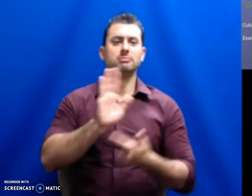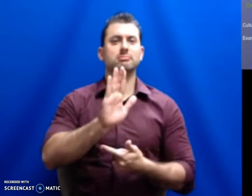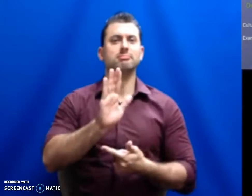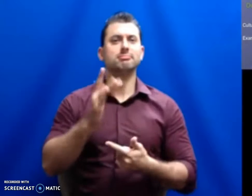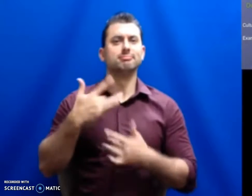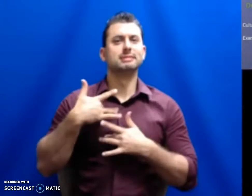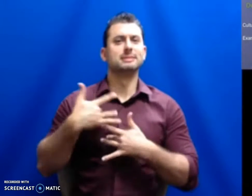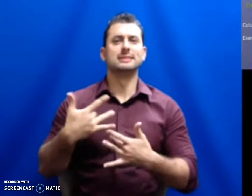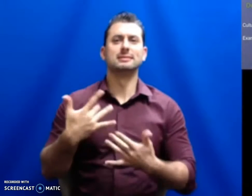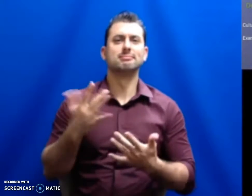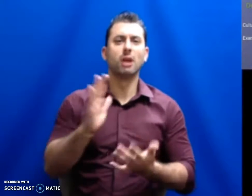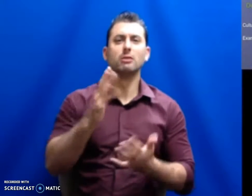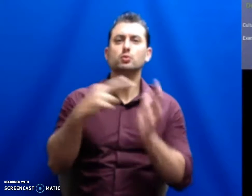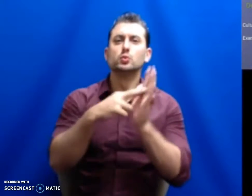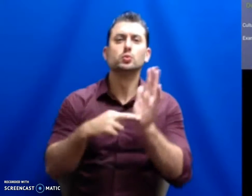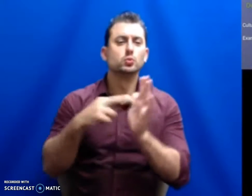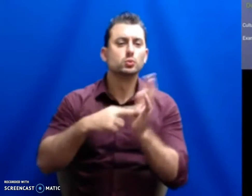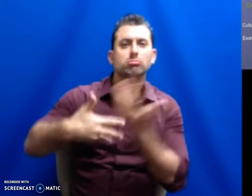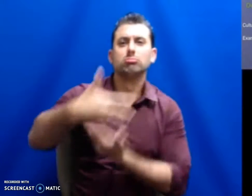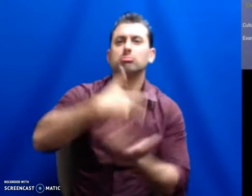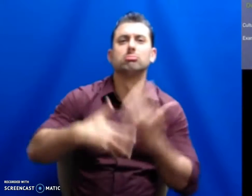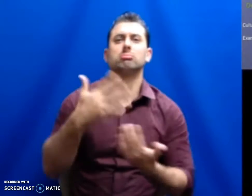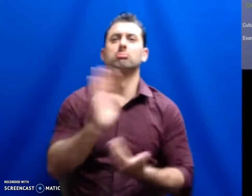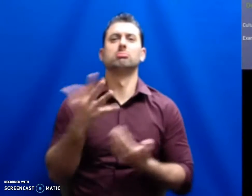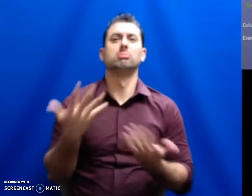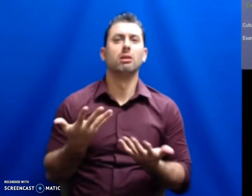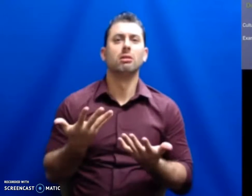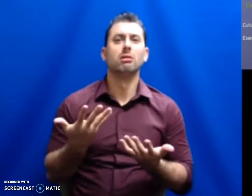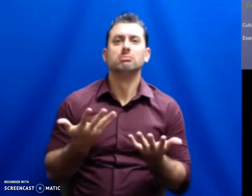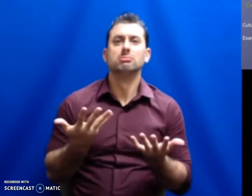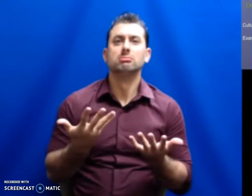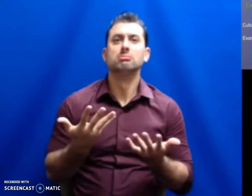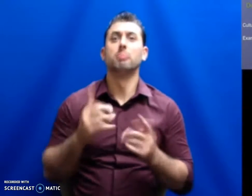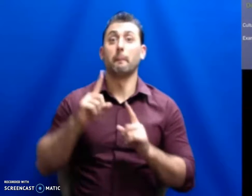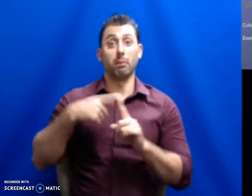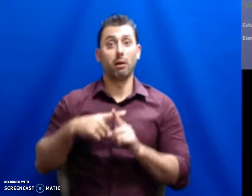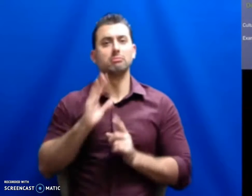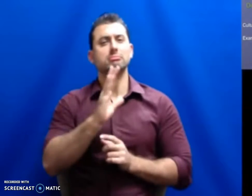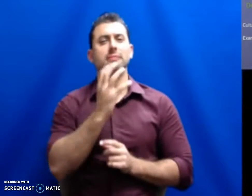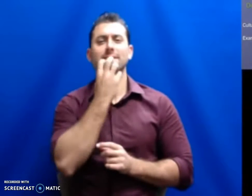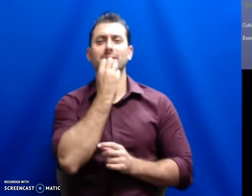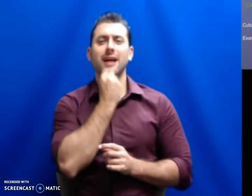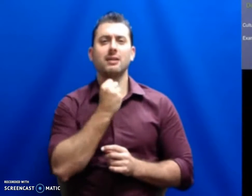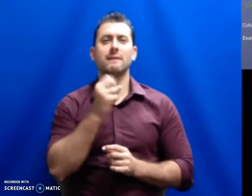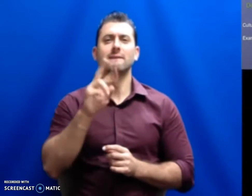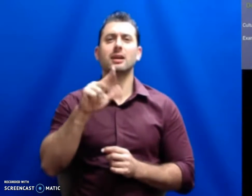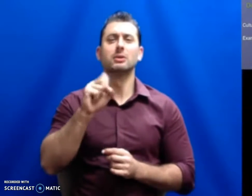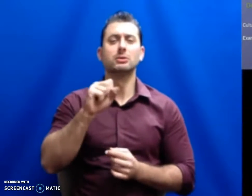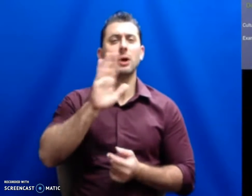use? Also, again, what are their tendencies? What are their rules of engagement? Plus also, what